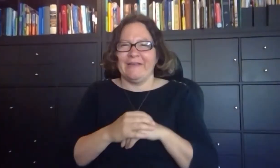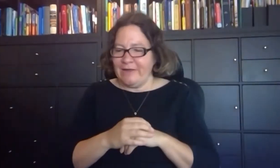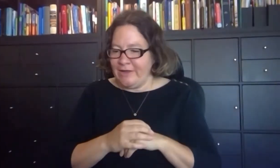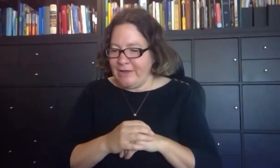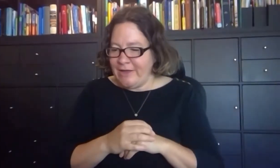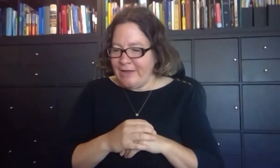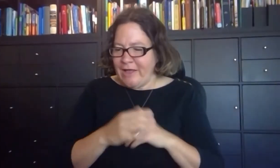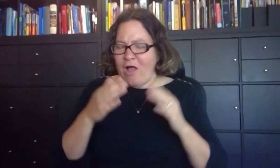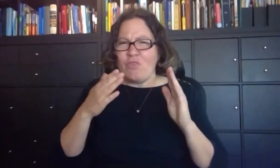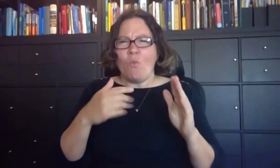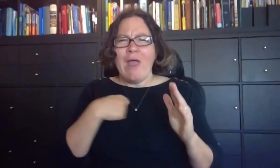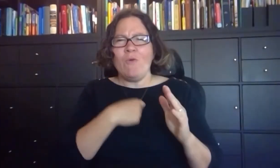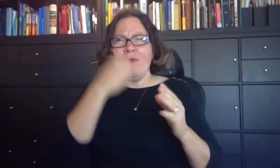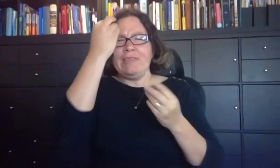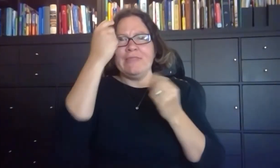This makes me think